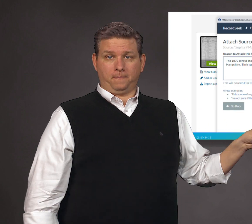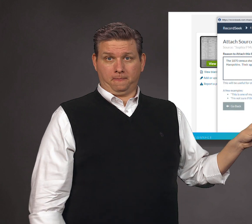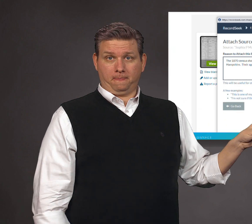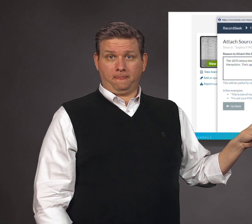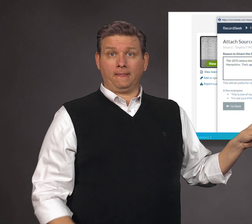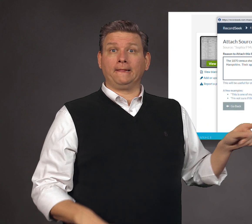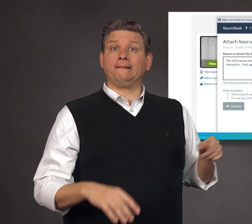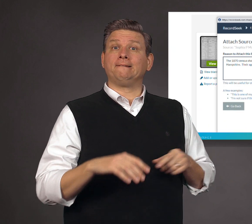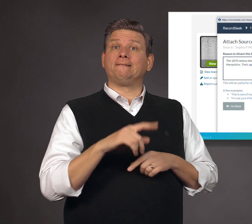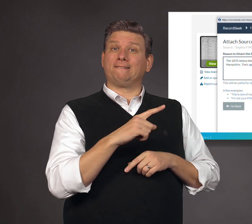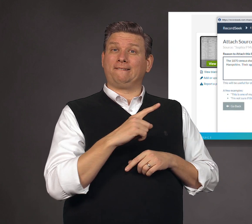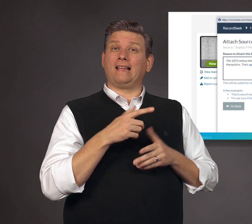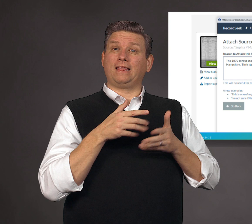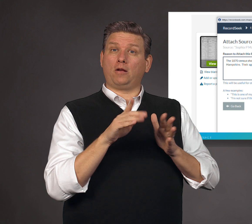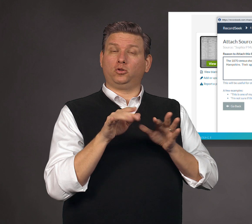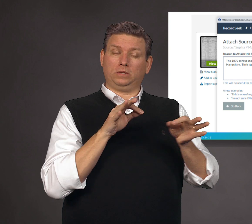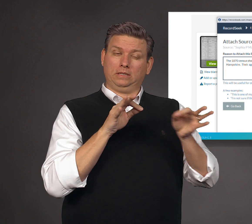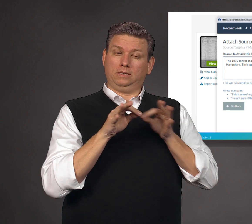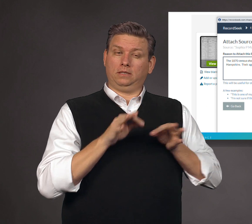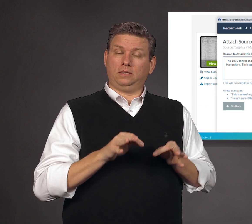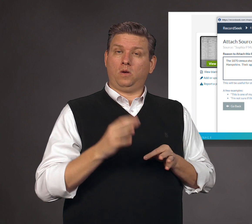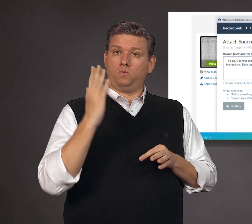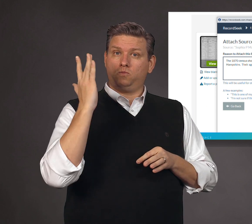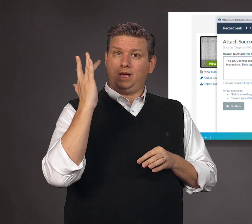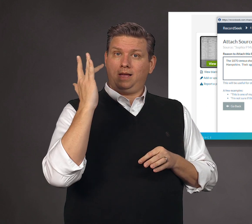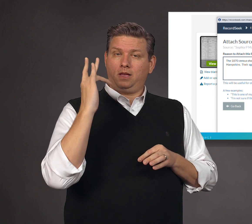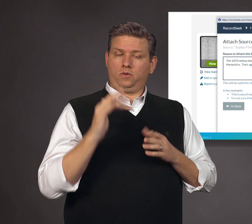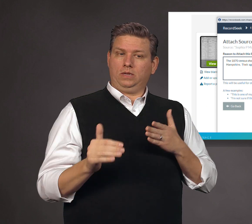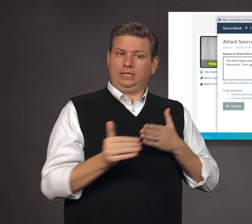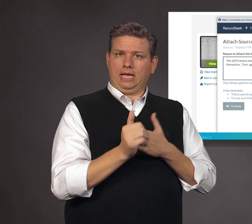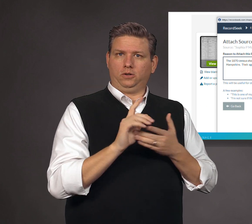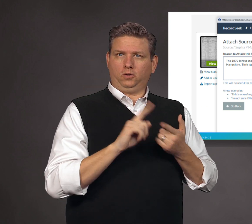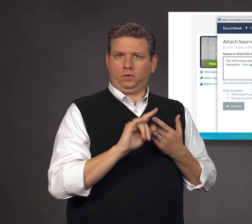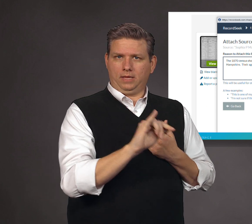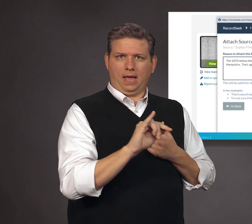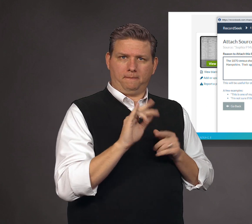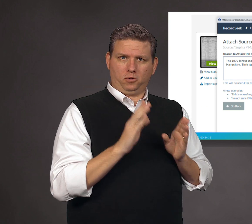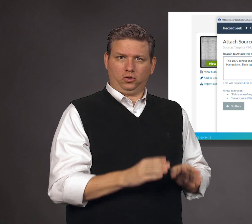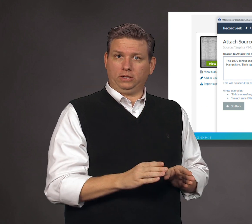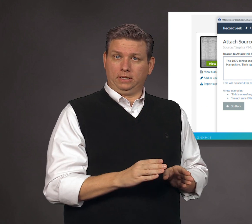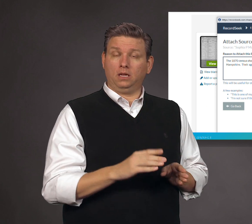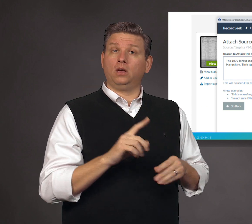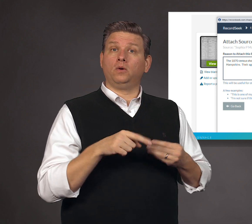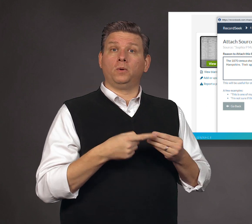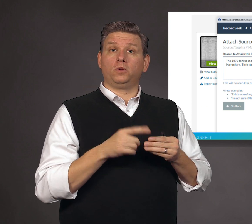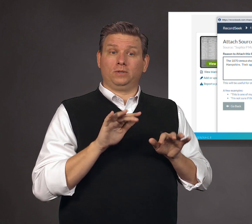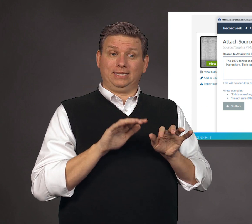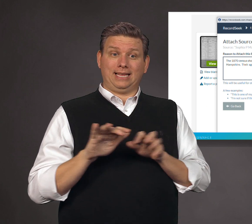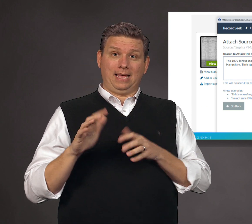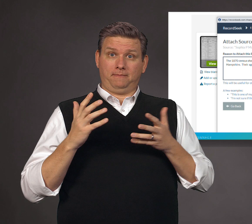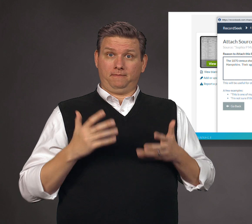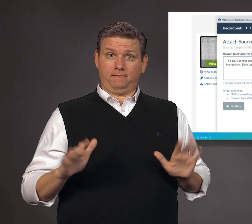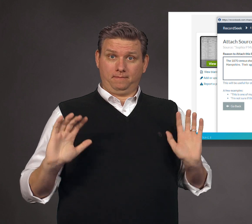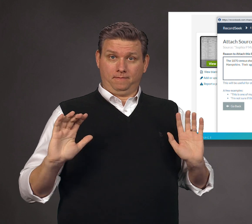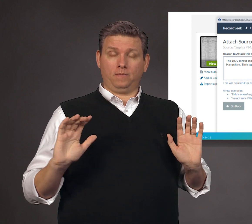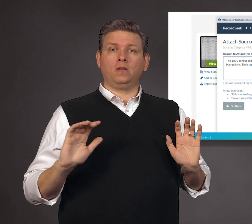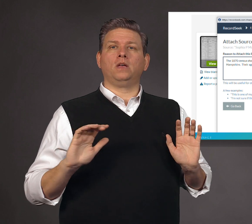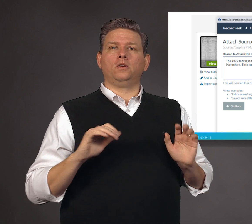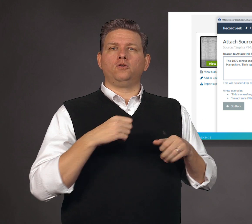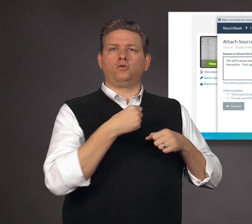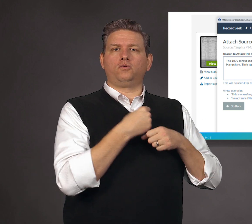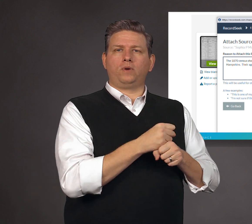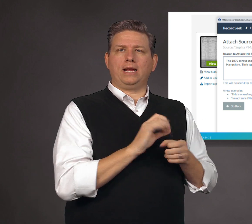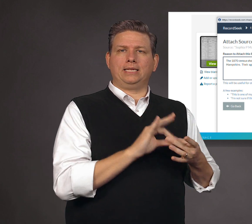The next page allows you to type in the reason you are attaching the source to your ancestor. Once you have typed a reason, click Create and